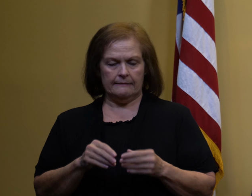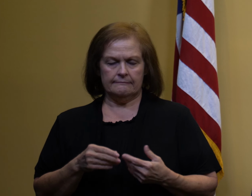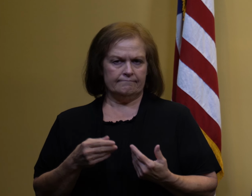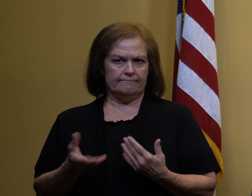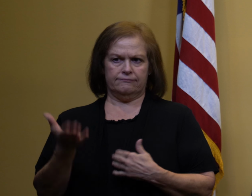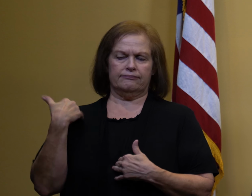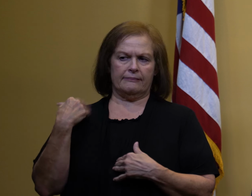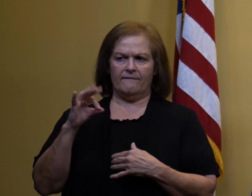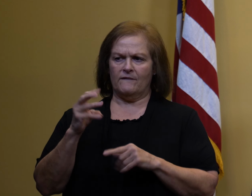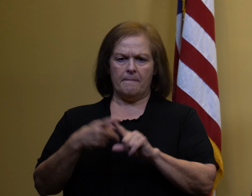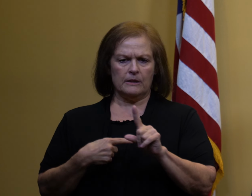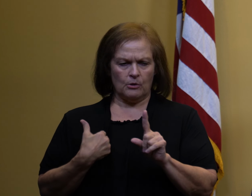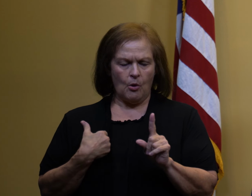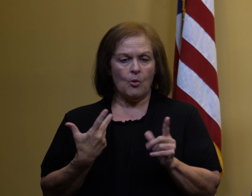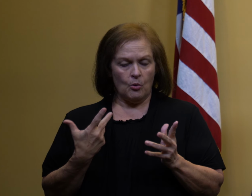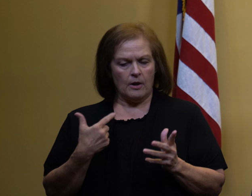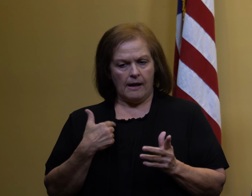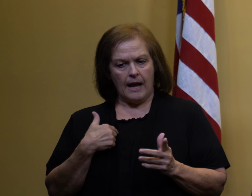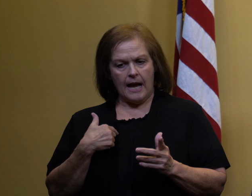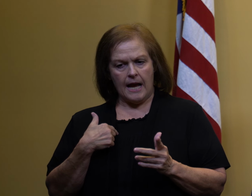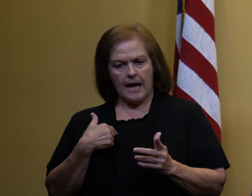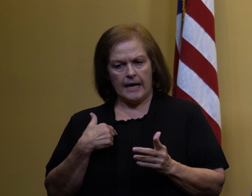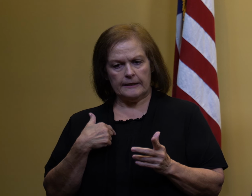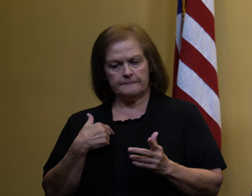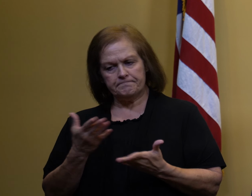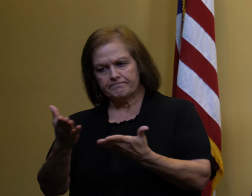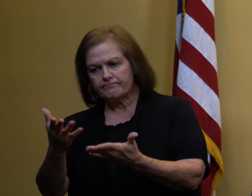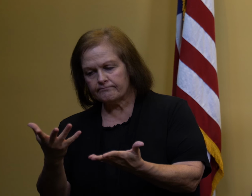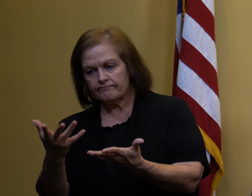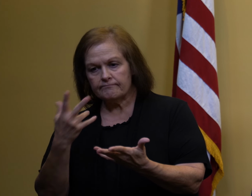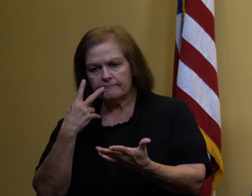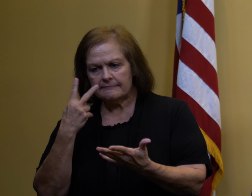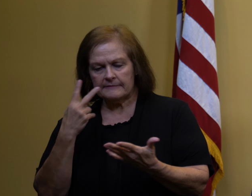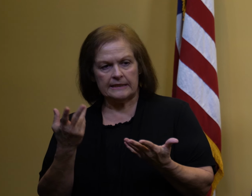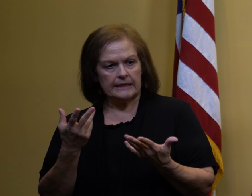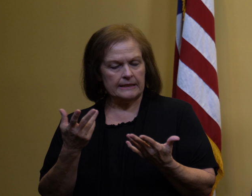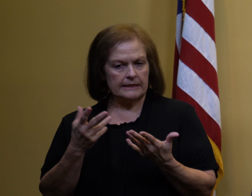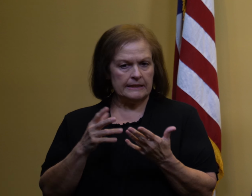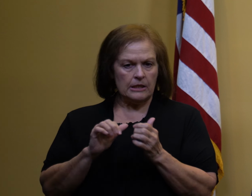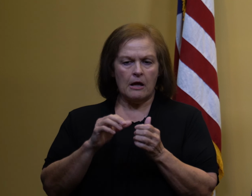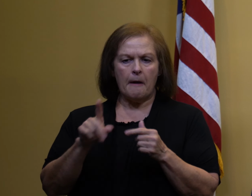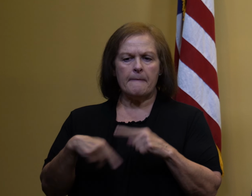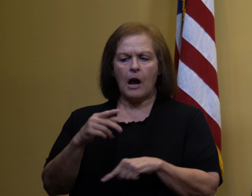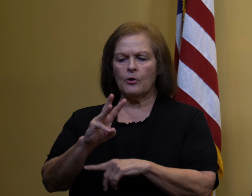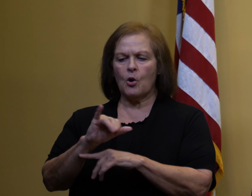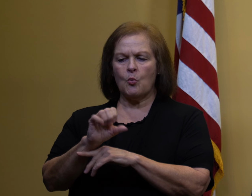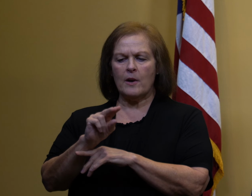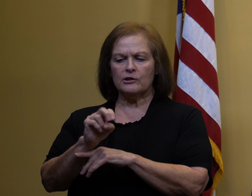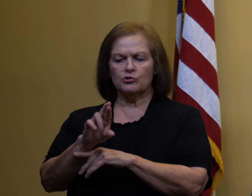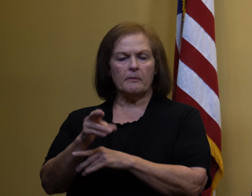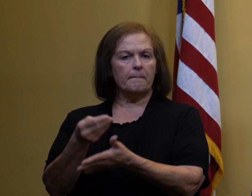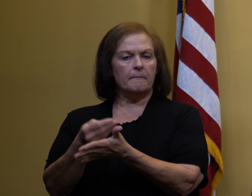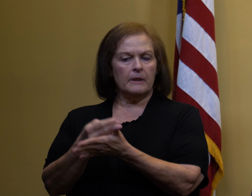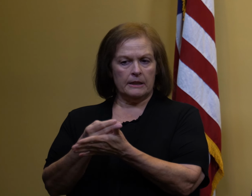months ago. As I took to them a proposal, I wanted to increase the level of WISNER dollars that we would